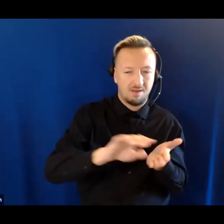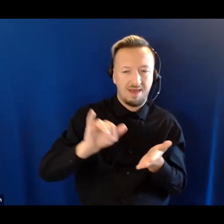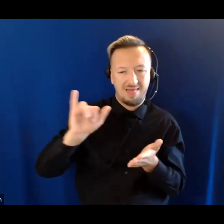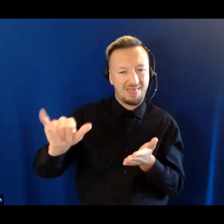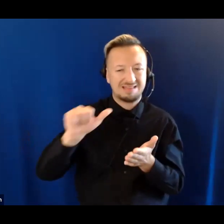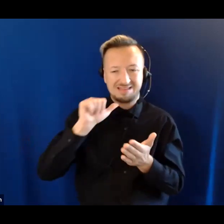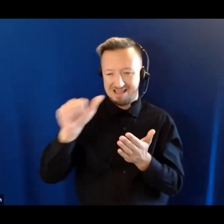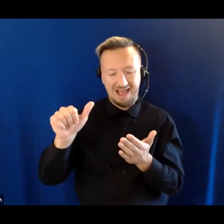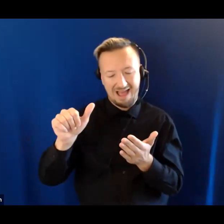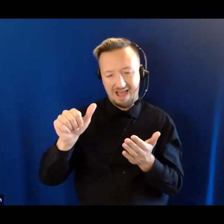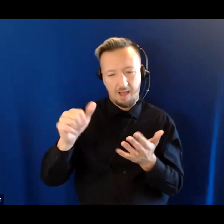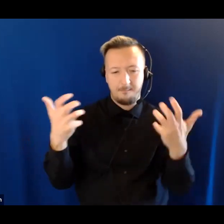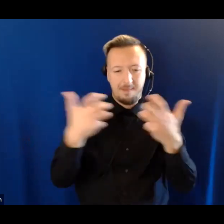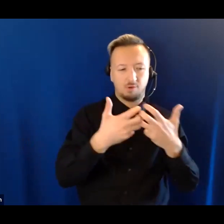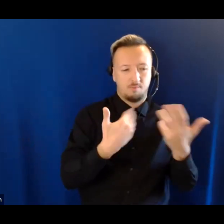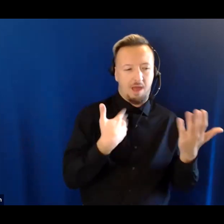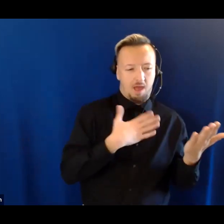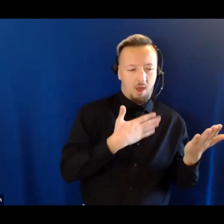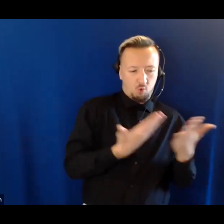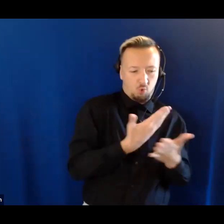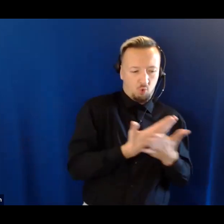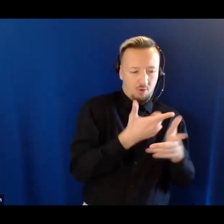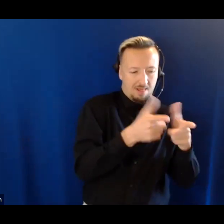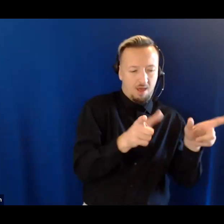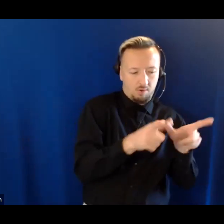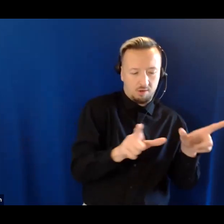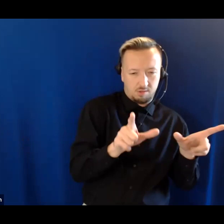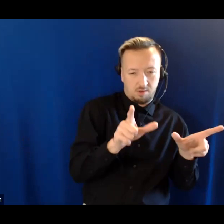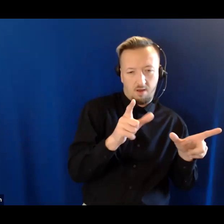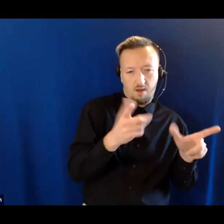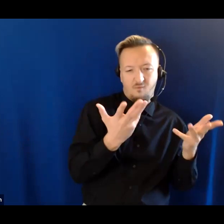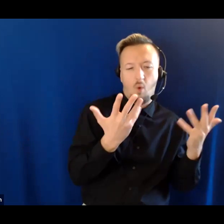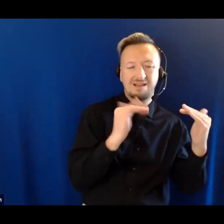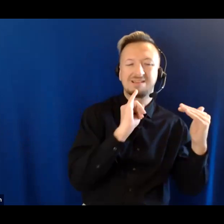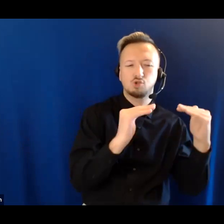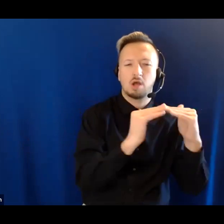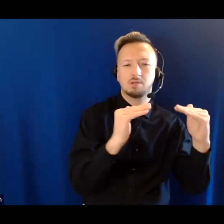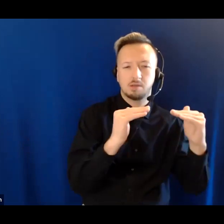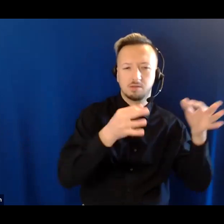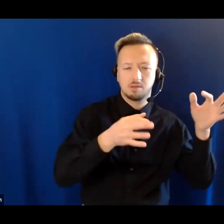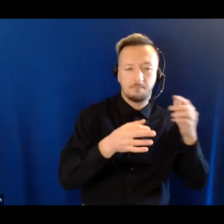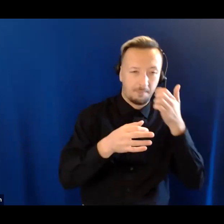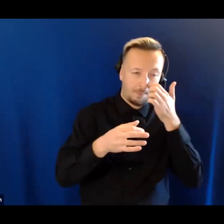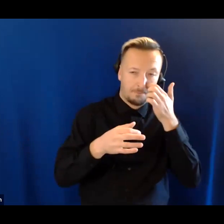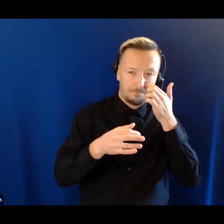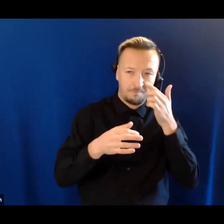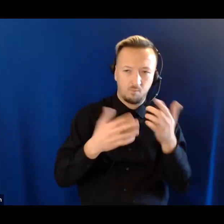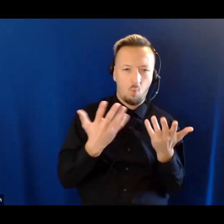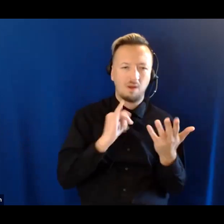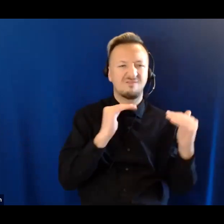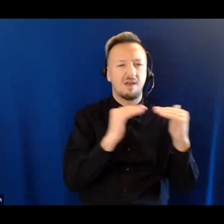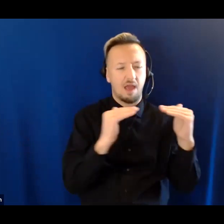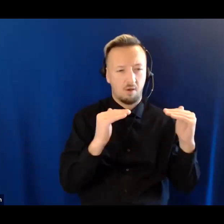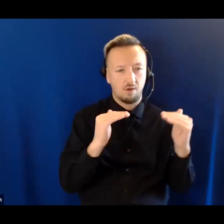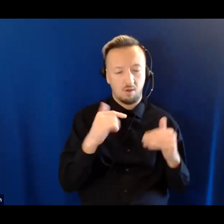I'm thinking about, like, as I was preparing for this panel, I'm thinking about like a decade of my life where I've worked 80